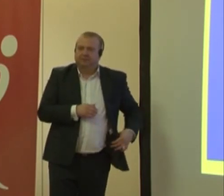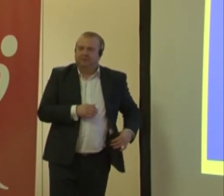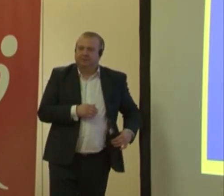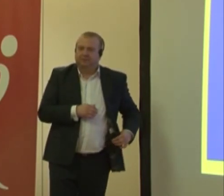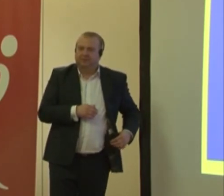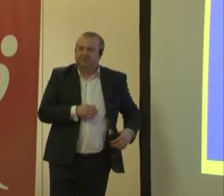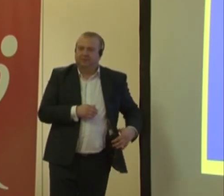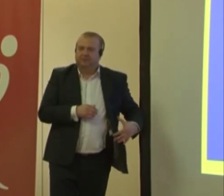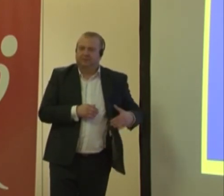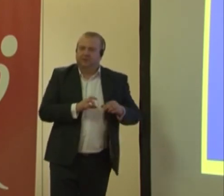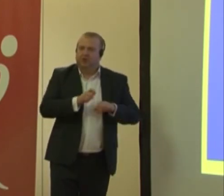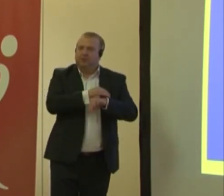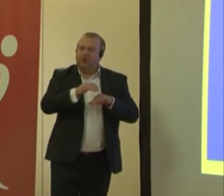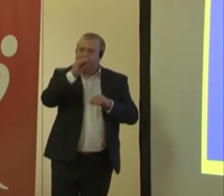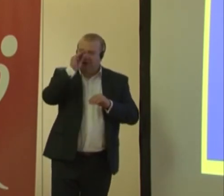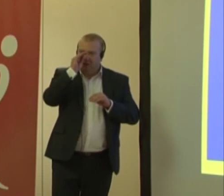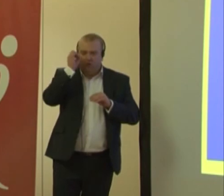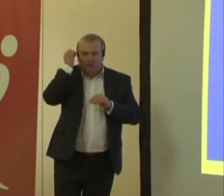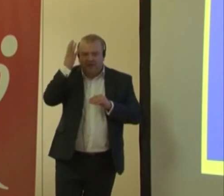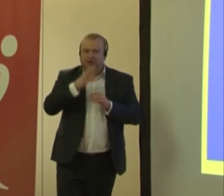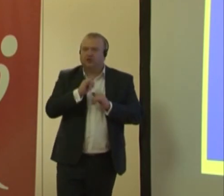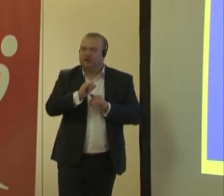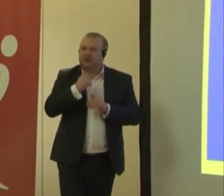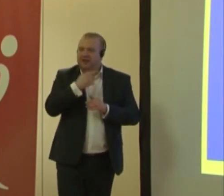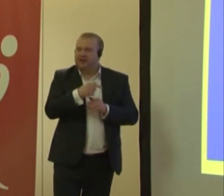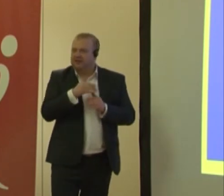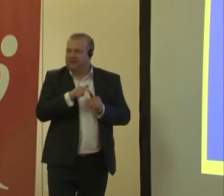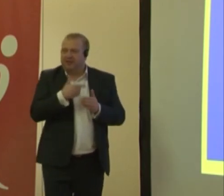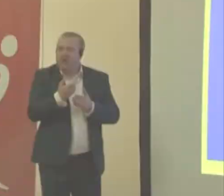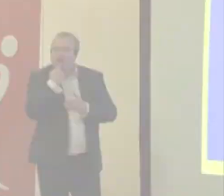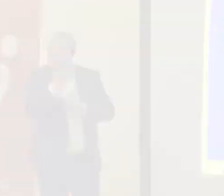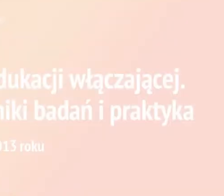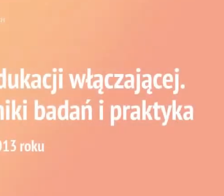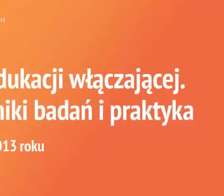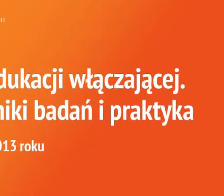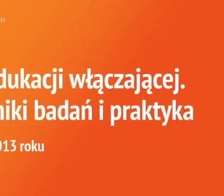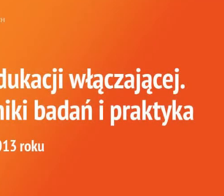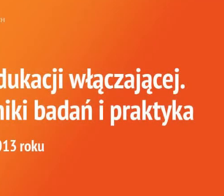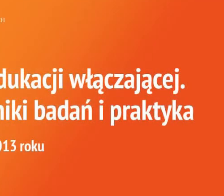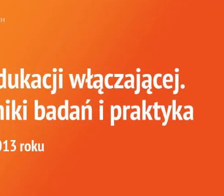conference, and thanks again, Minister, for inviting me here today to be with you. Thank you very much.